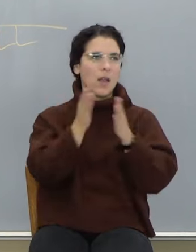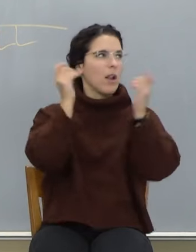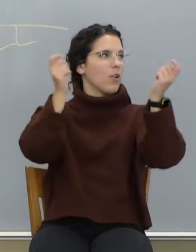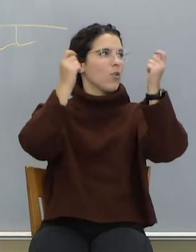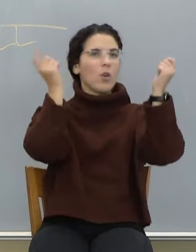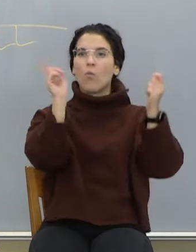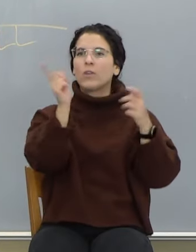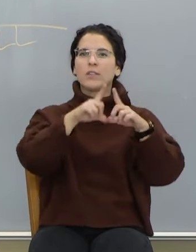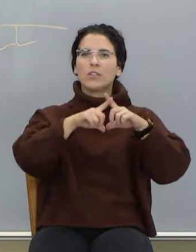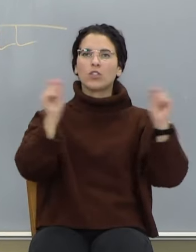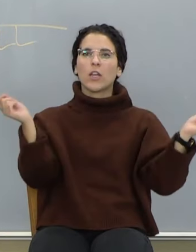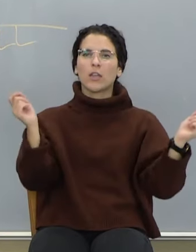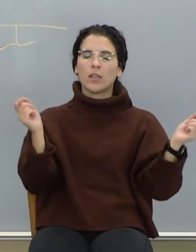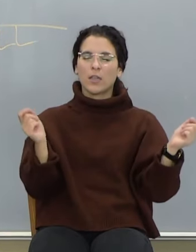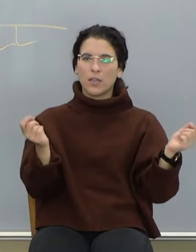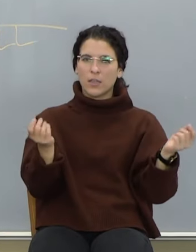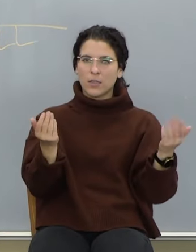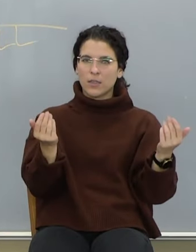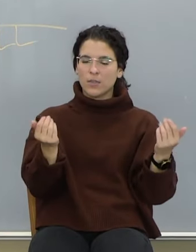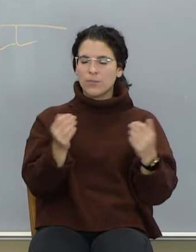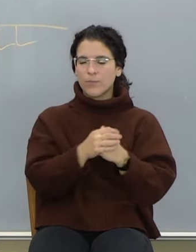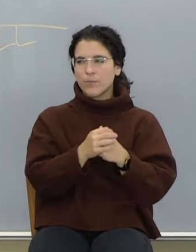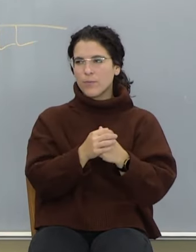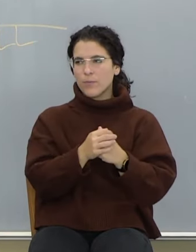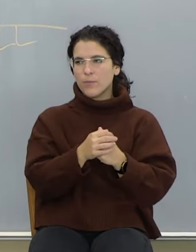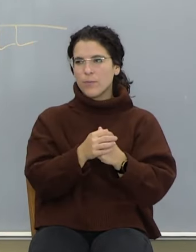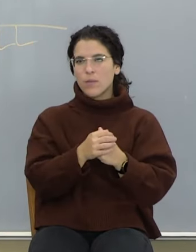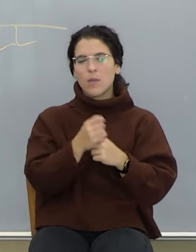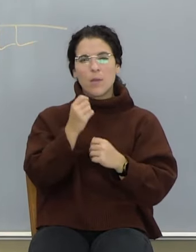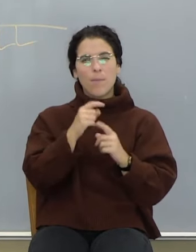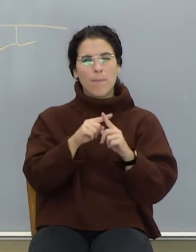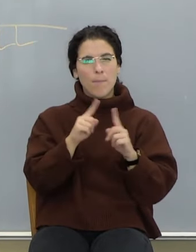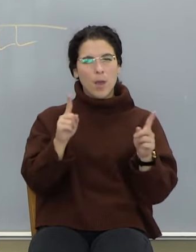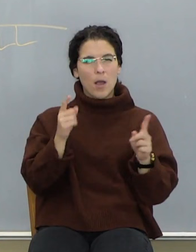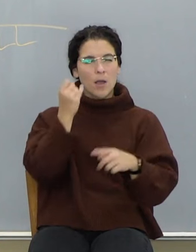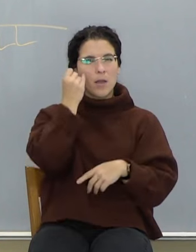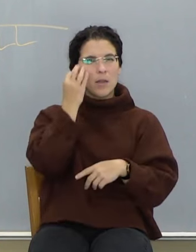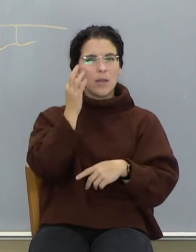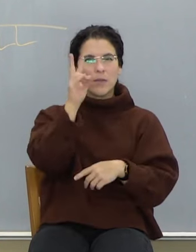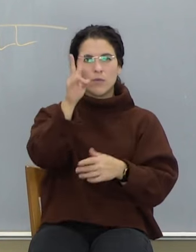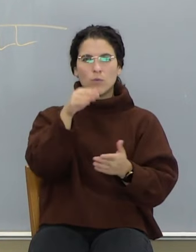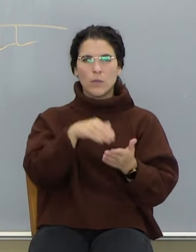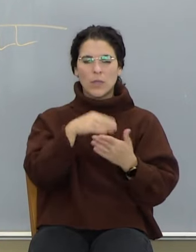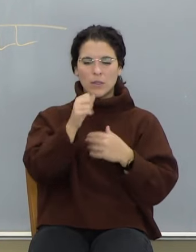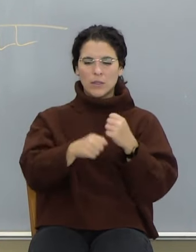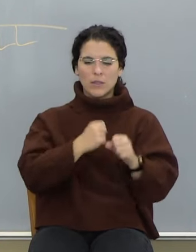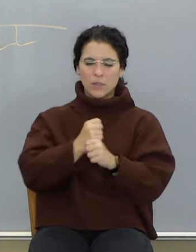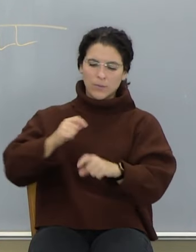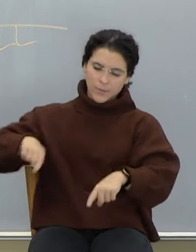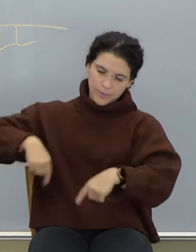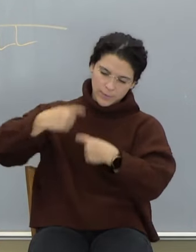where's the check, right? But if 2,000 years have transpired,